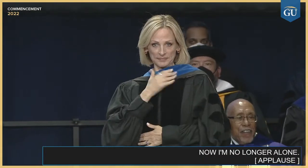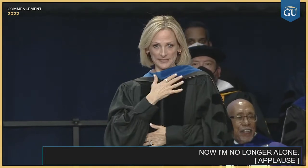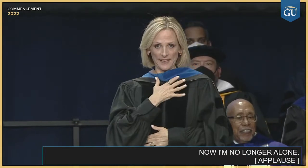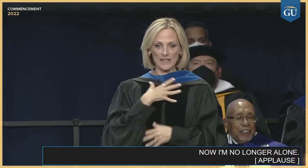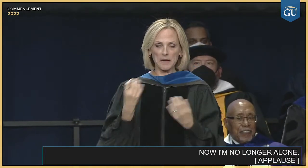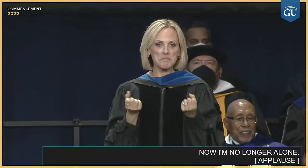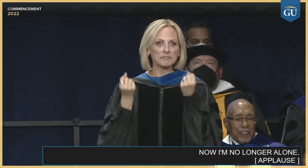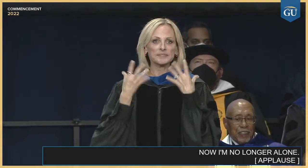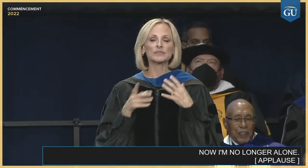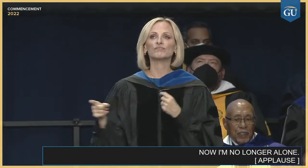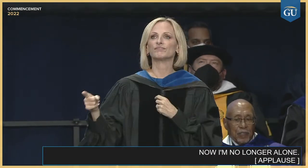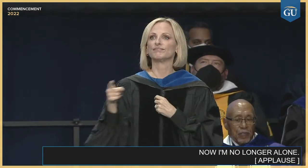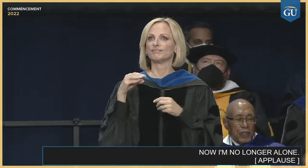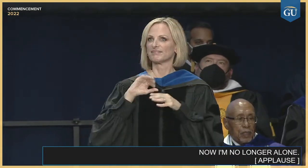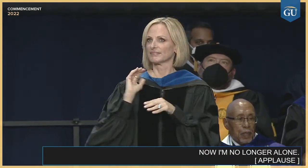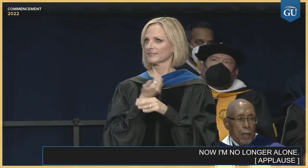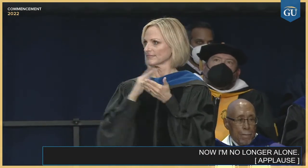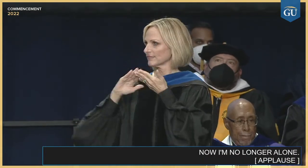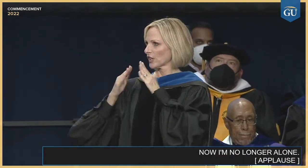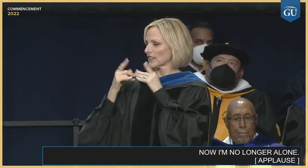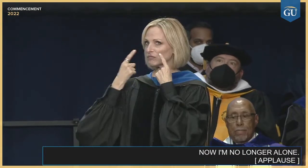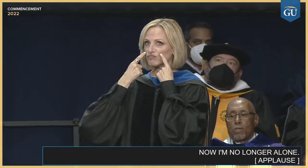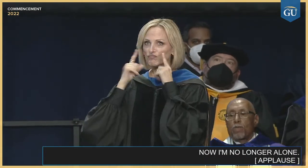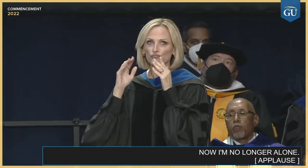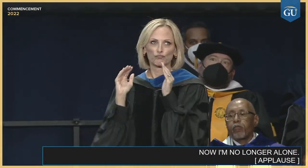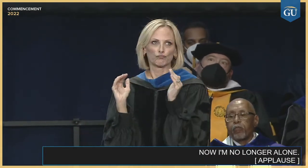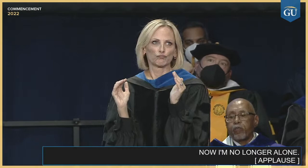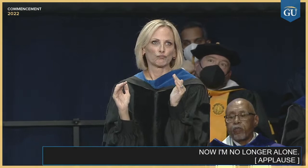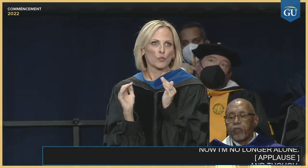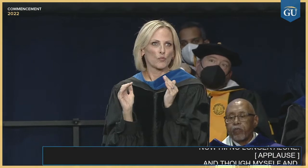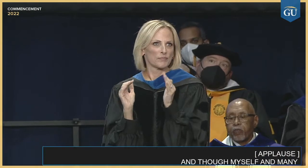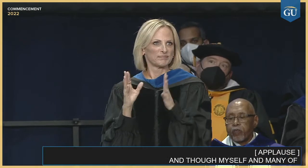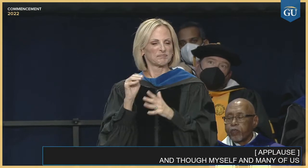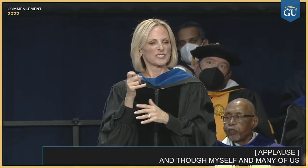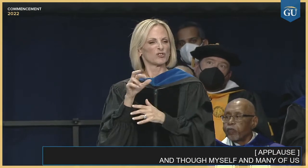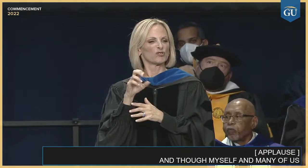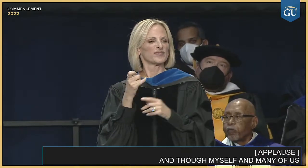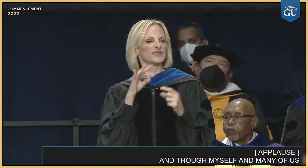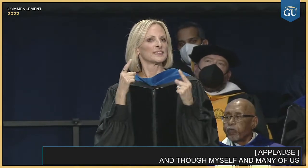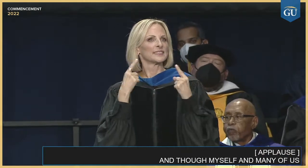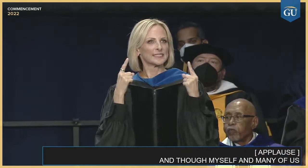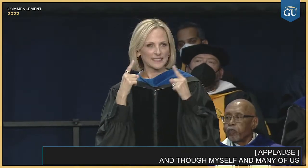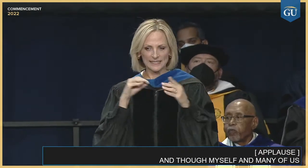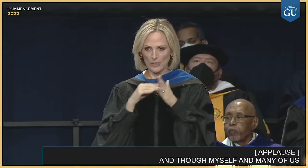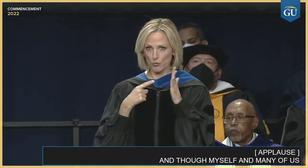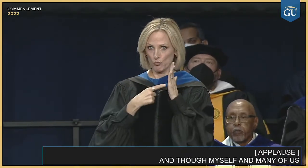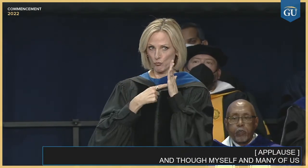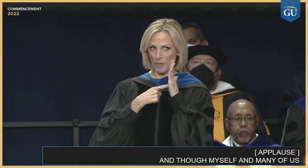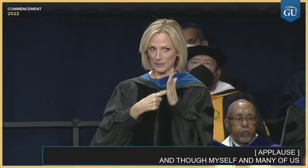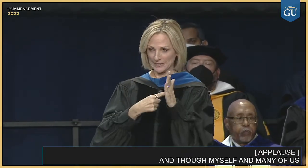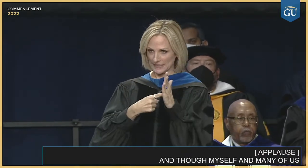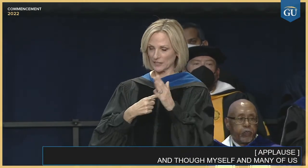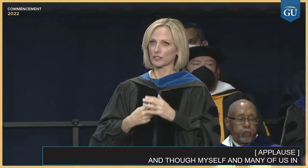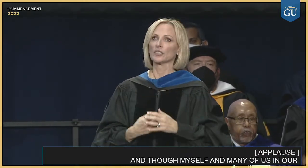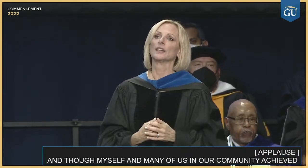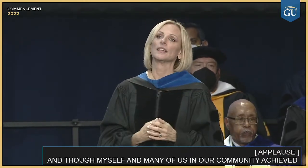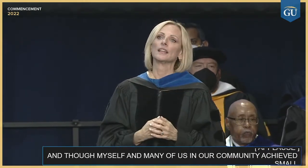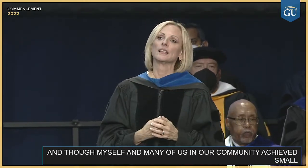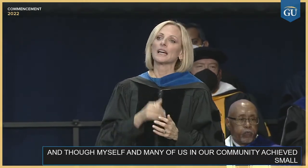And though myself and many of us in our community achieved small measures of success in